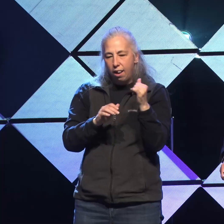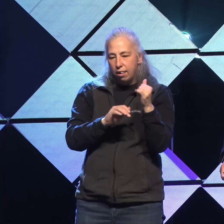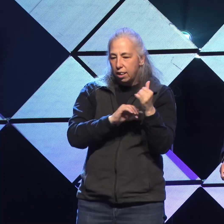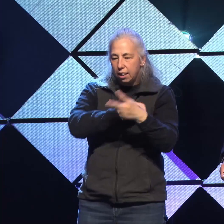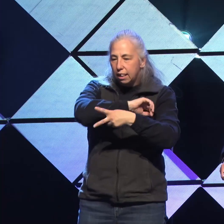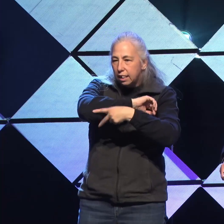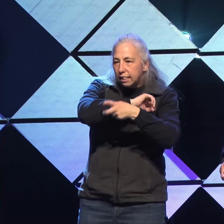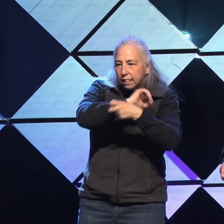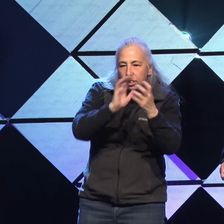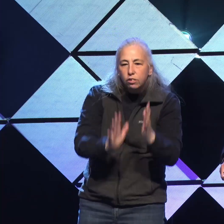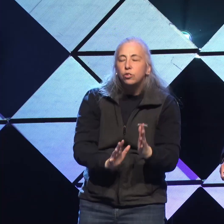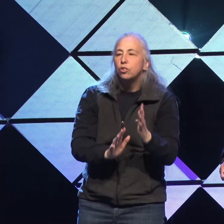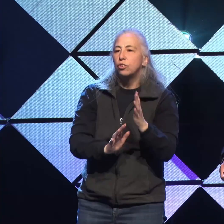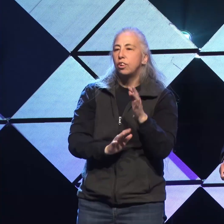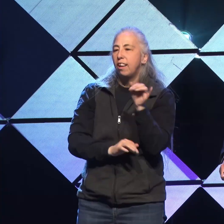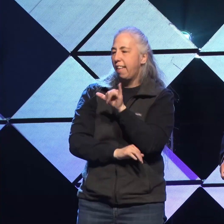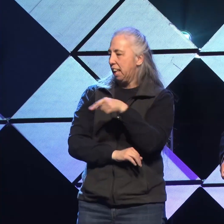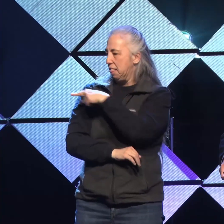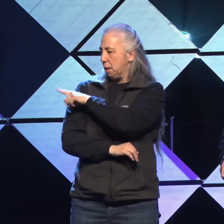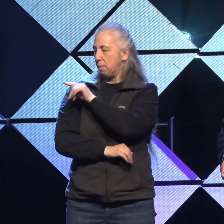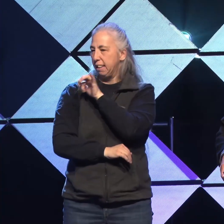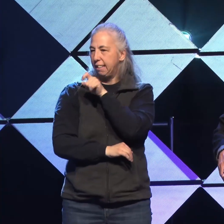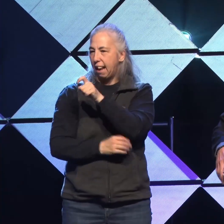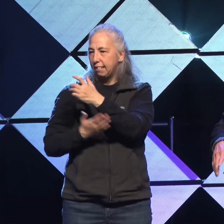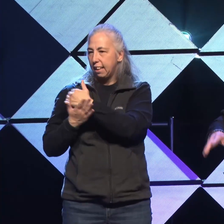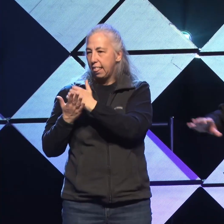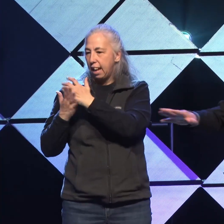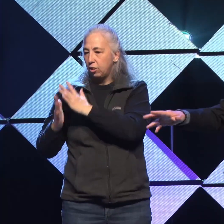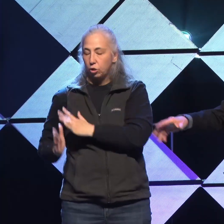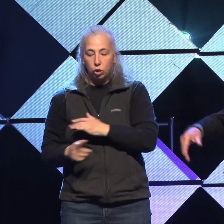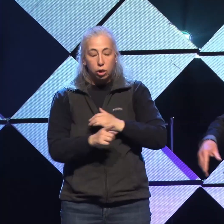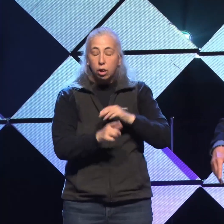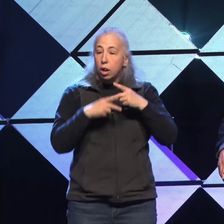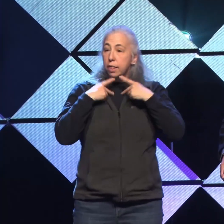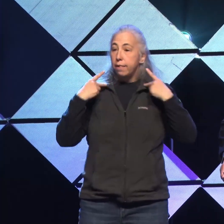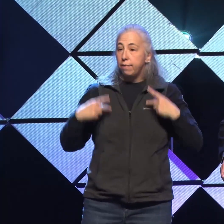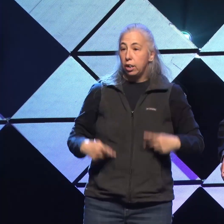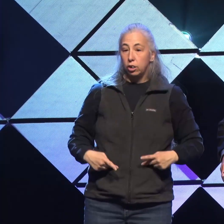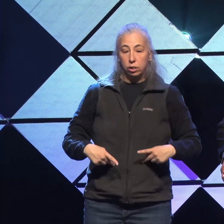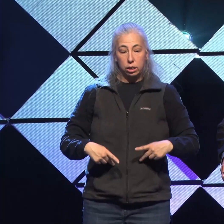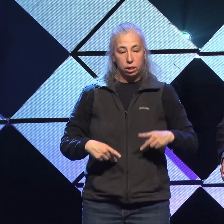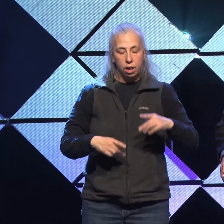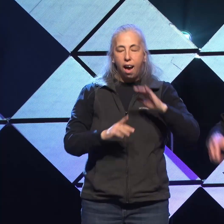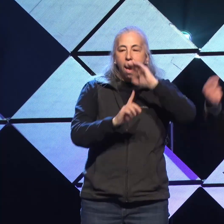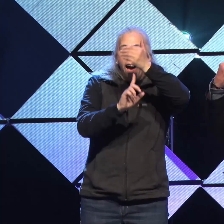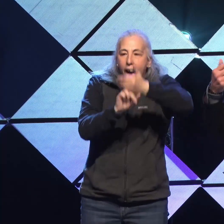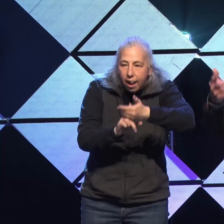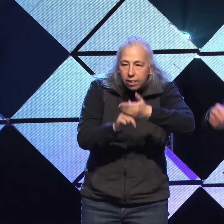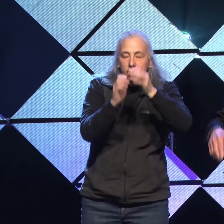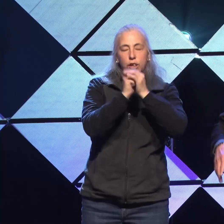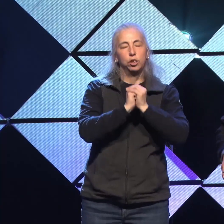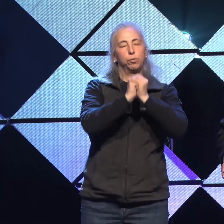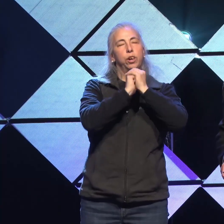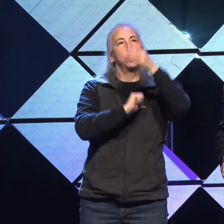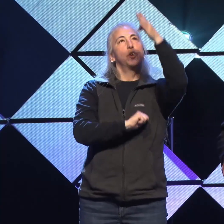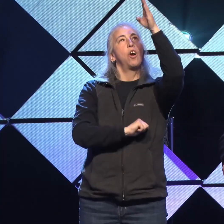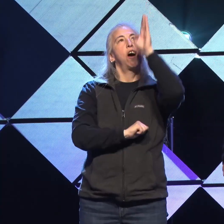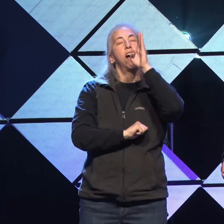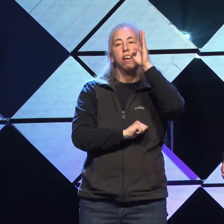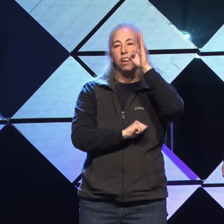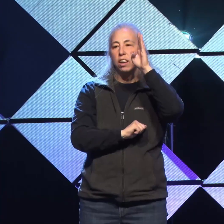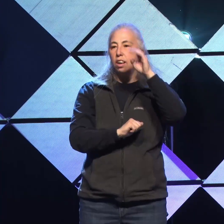over here. He acts like he's praying to God. He didn't have his eyes on God. He had his eyes on